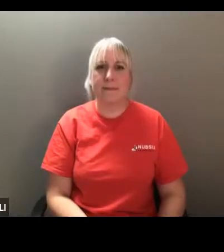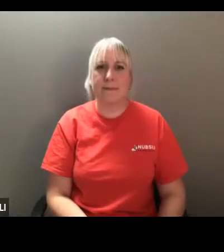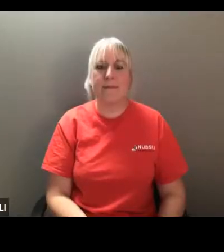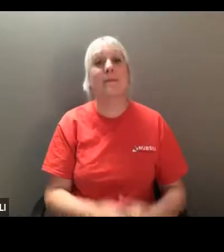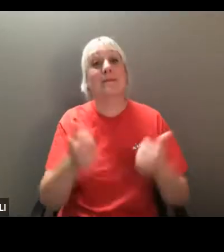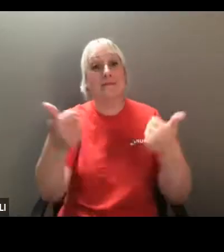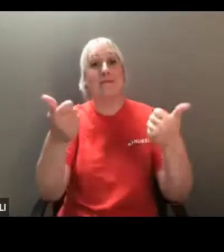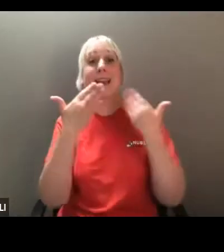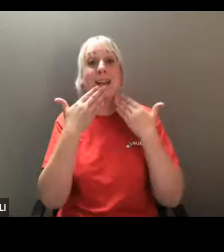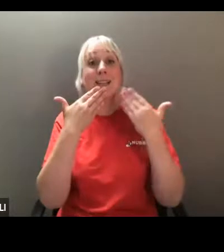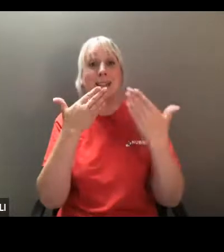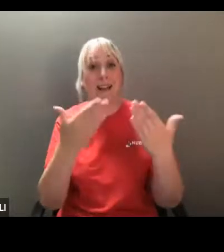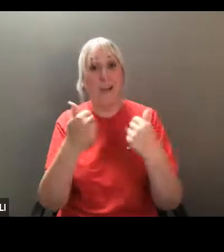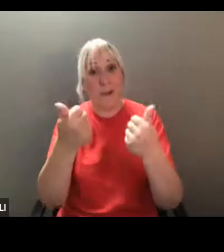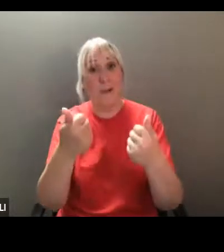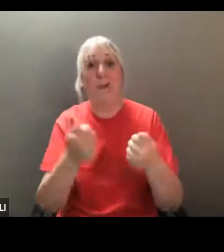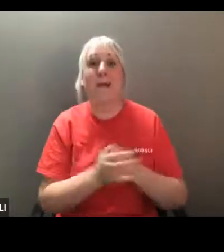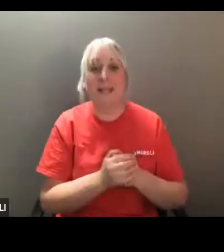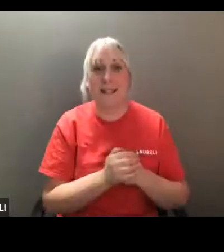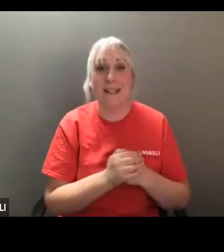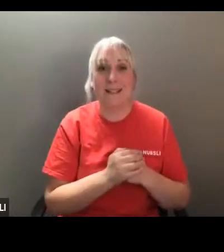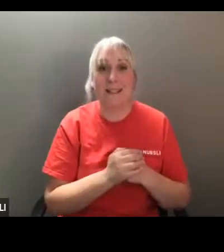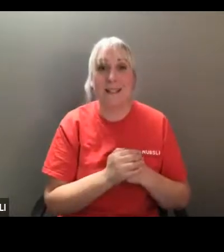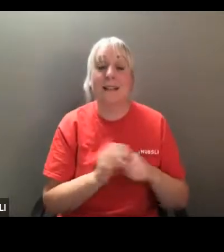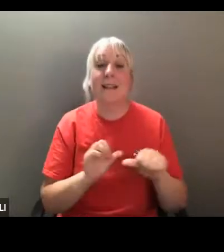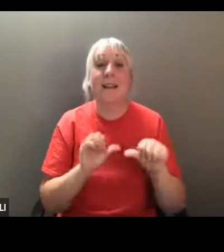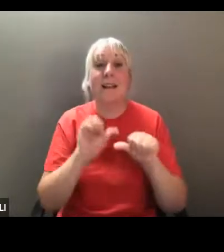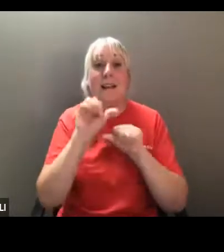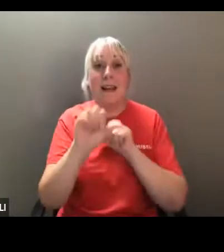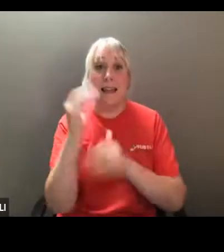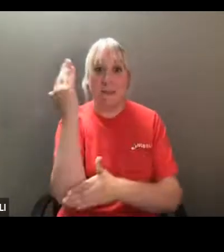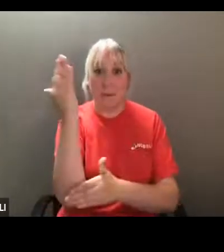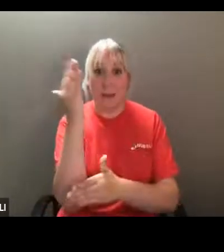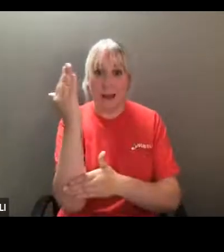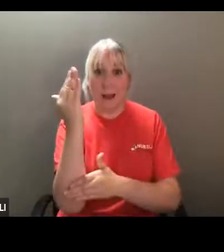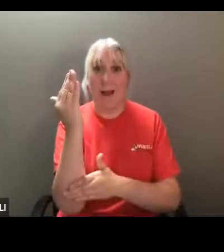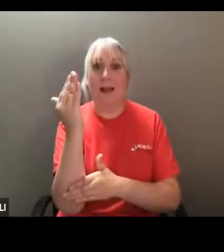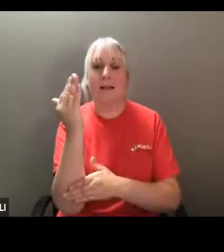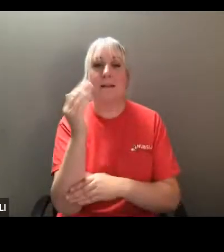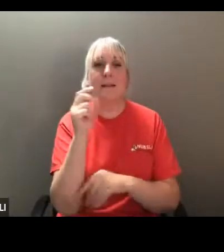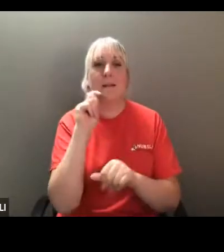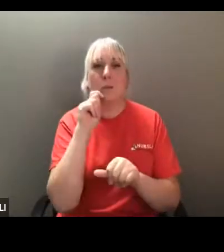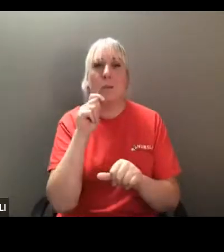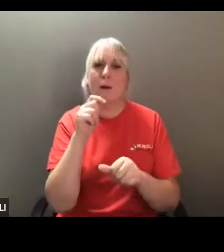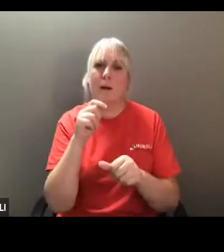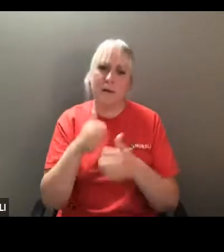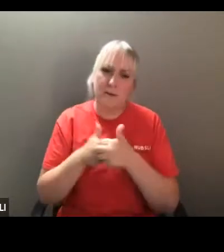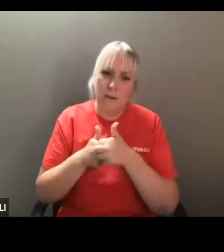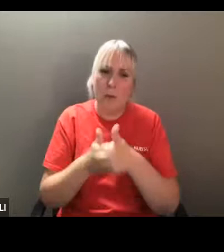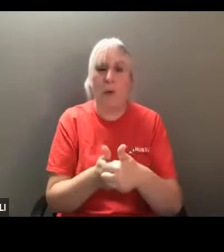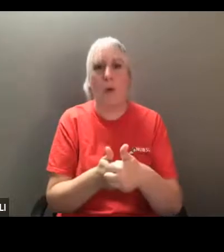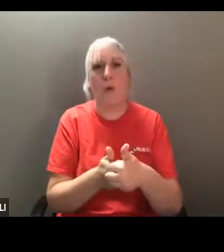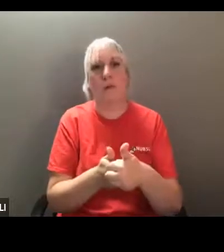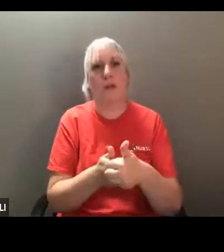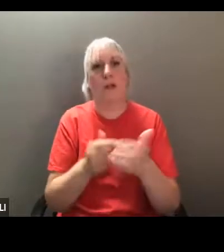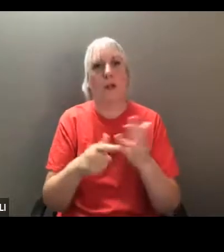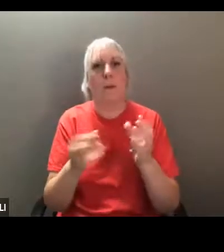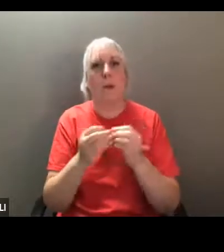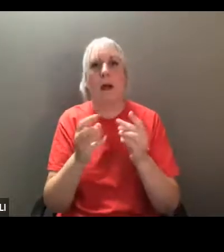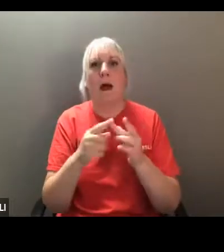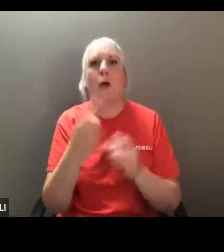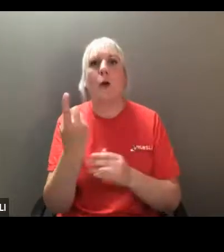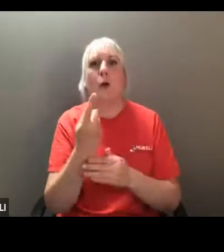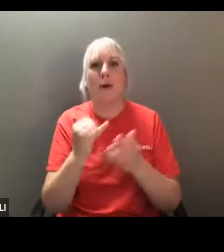Thank you so much for that, Ellen. So our next speaker, who will be speaking in favour of UBI, is Simone Aspis,